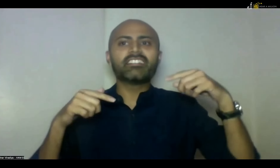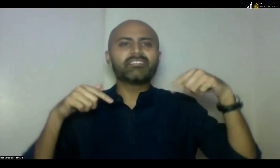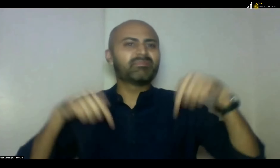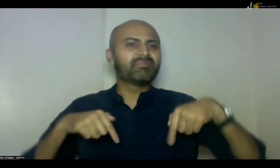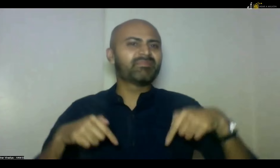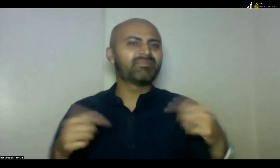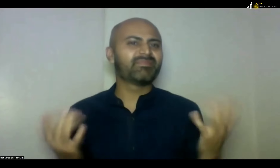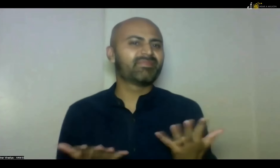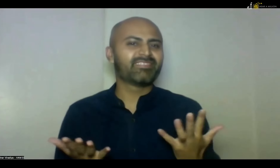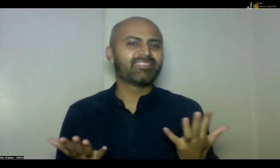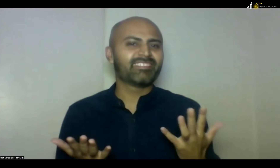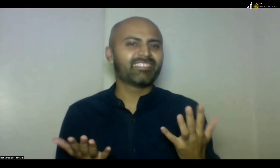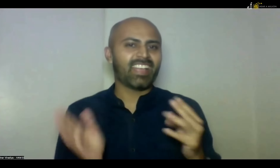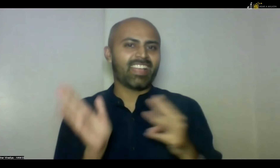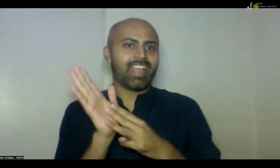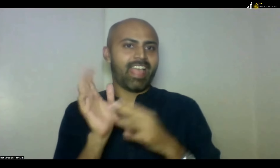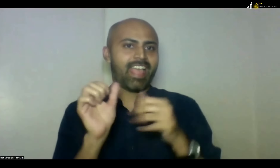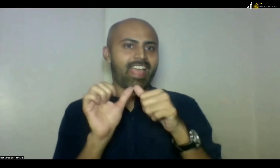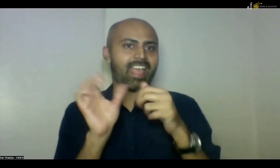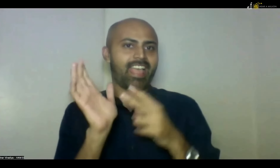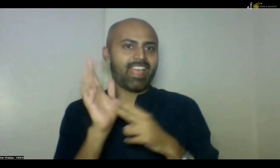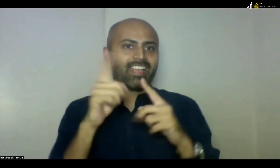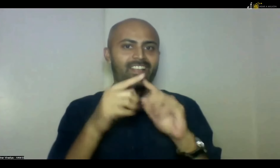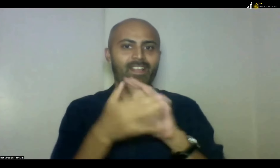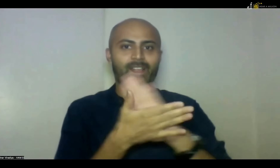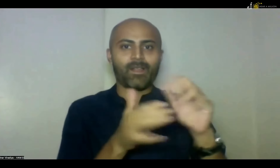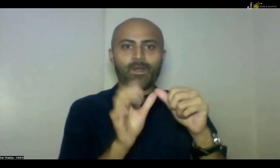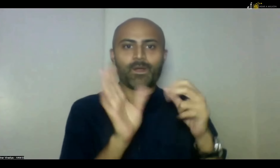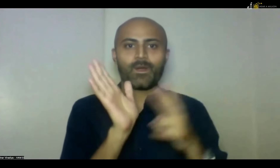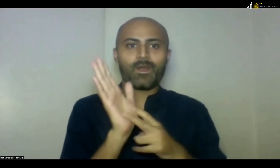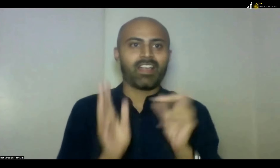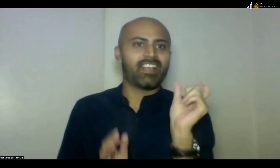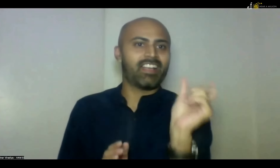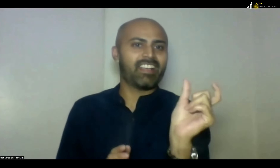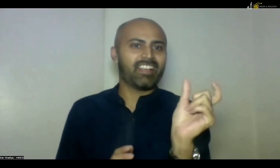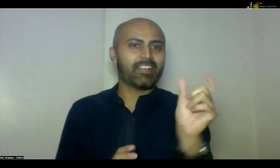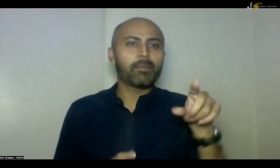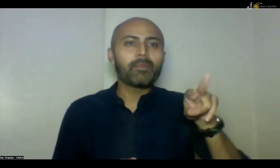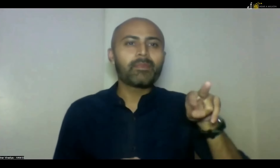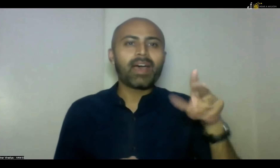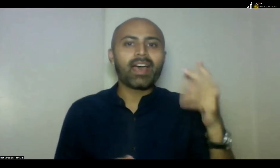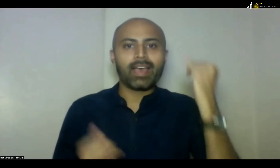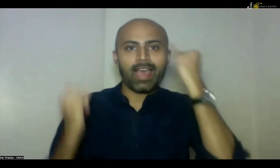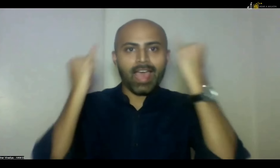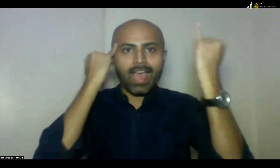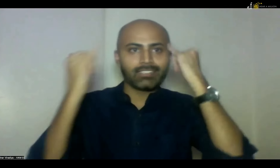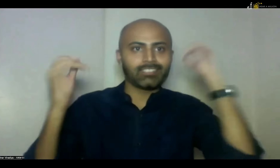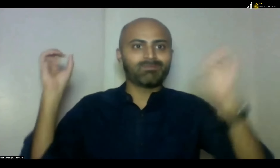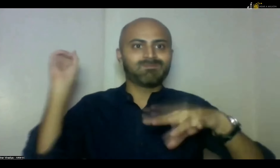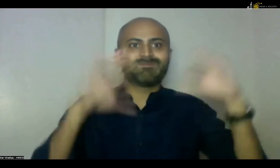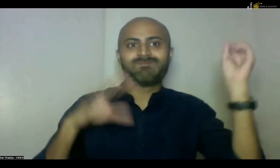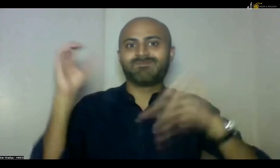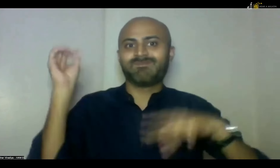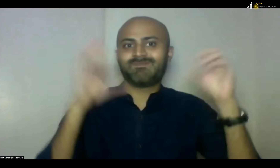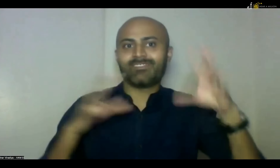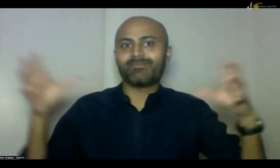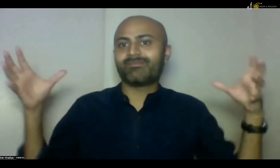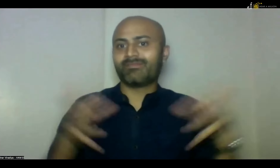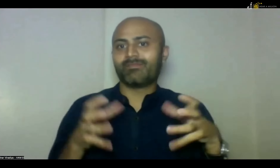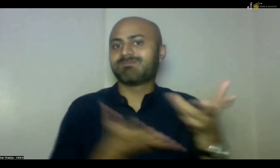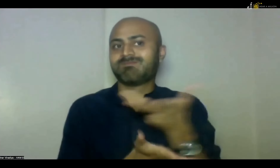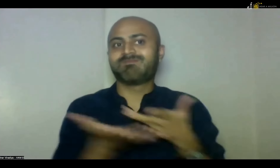Okay, so what session we have today? It's Manthan. What Manthan